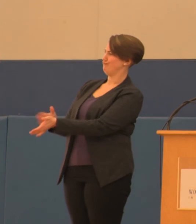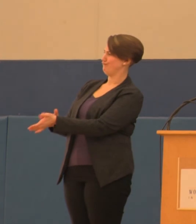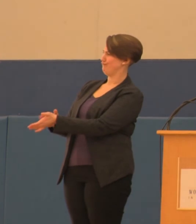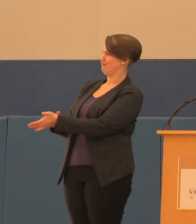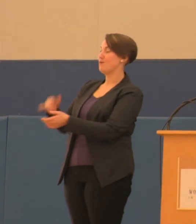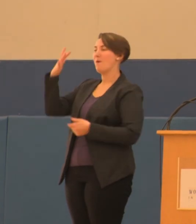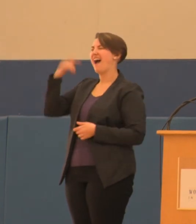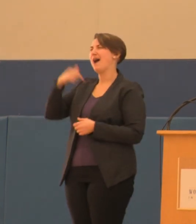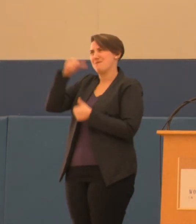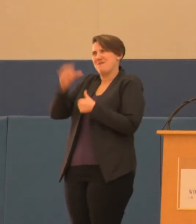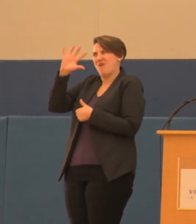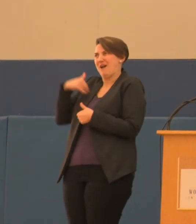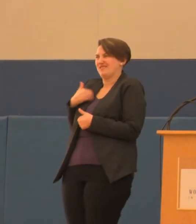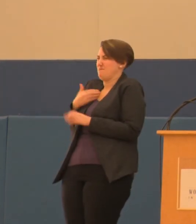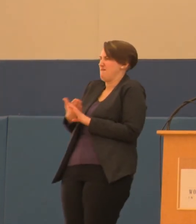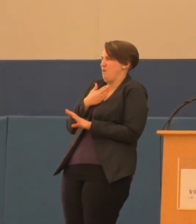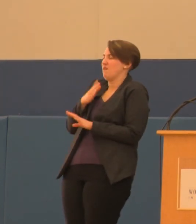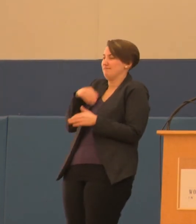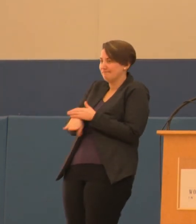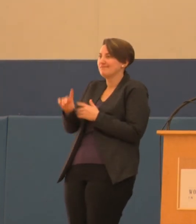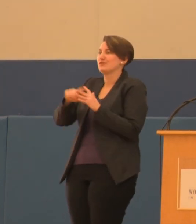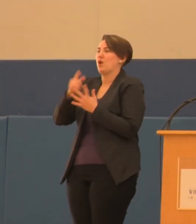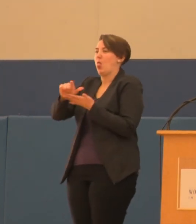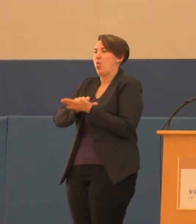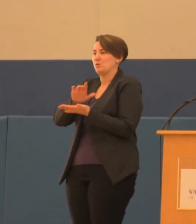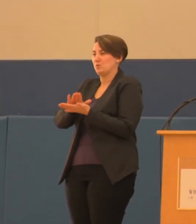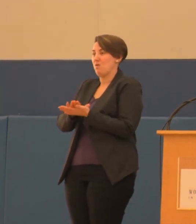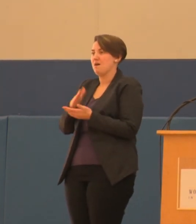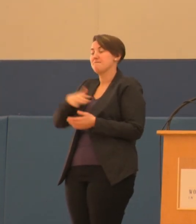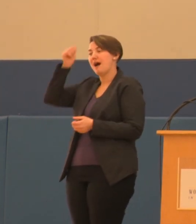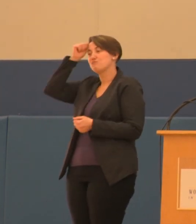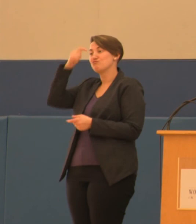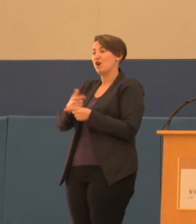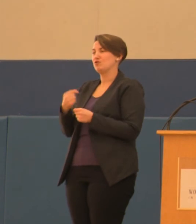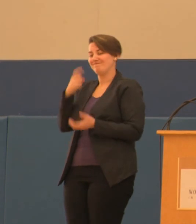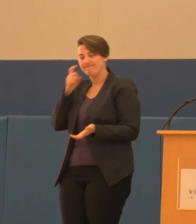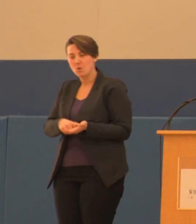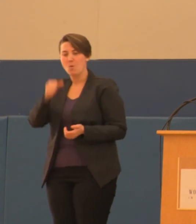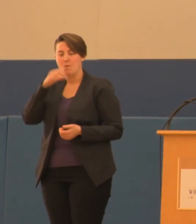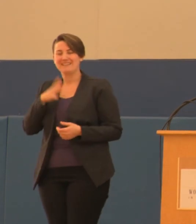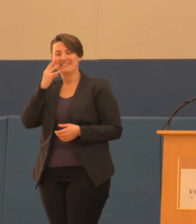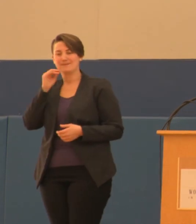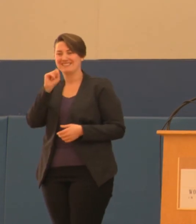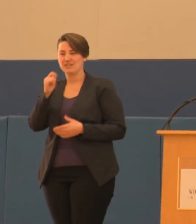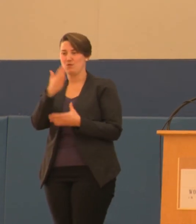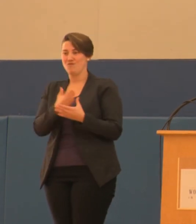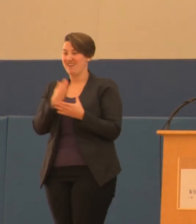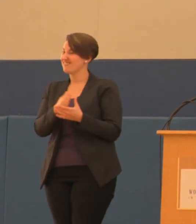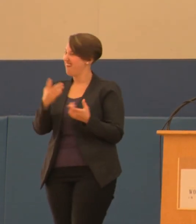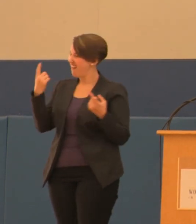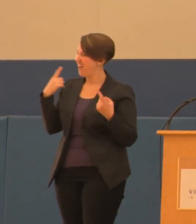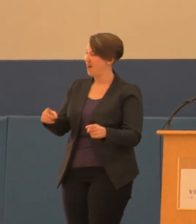was very young, before I even went to law school, he spoke up about a woman who was sexually harassed in his workplace and eventually had to leave the job because of the retaliation